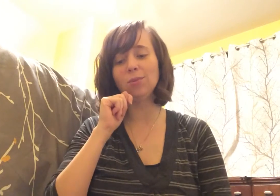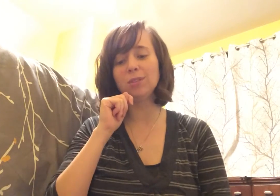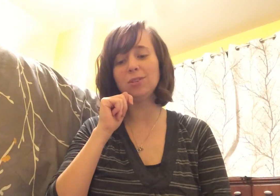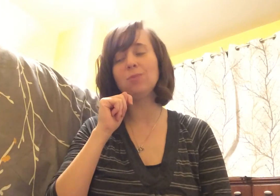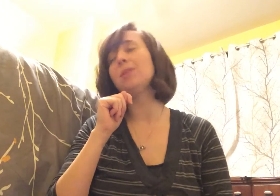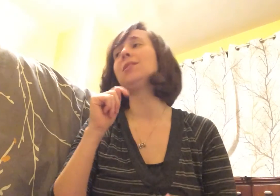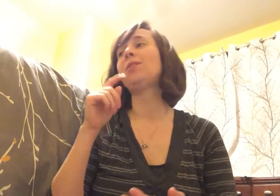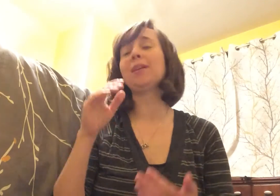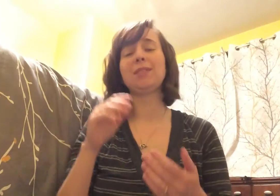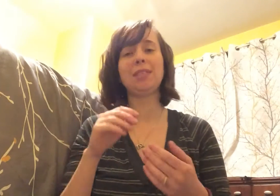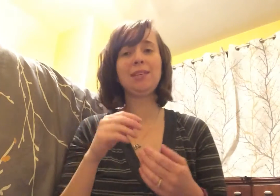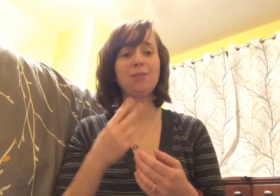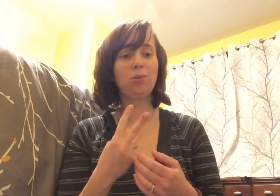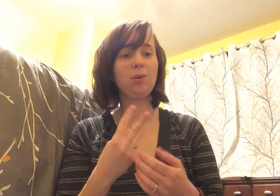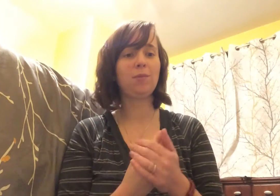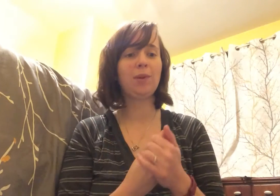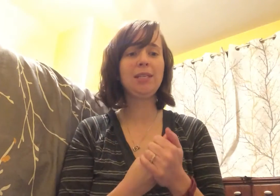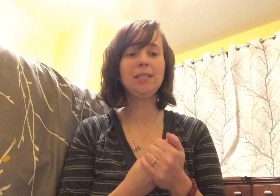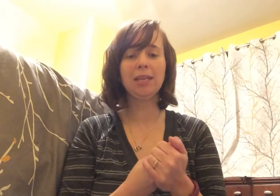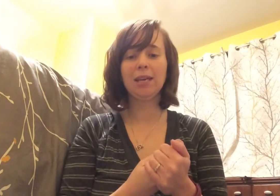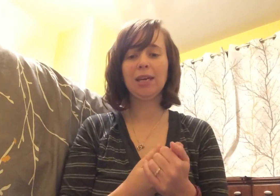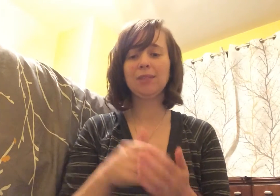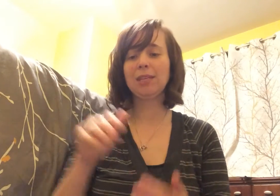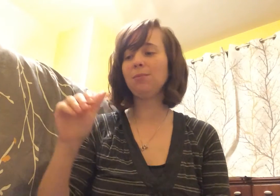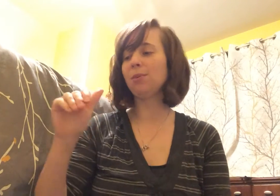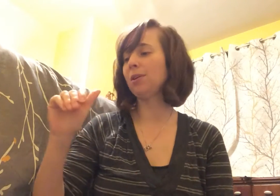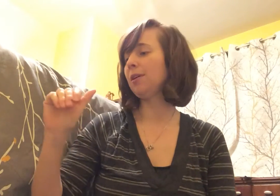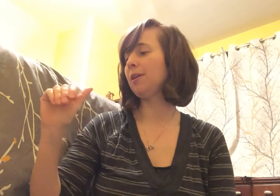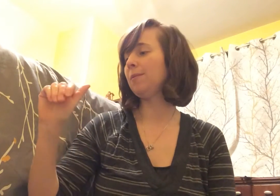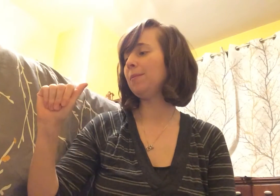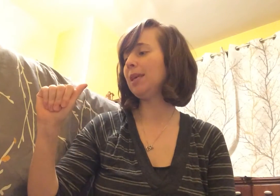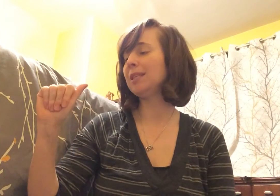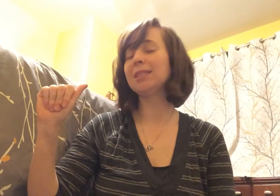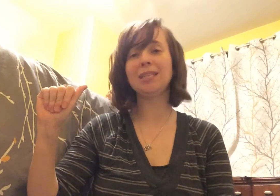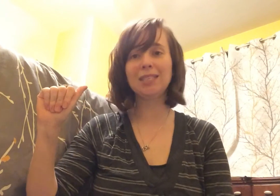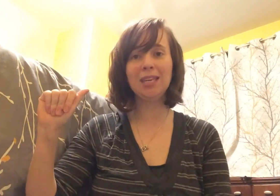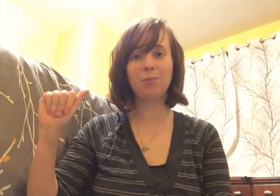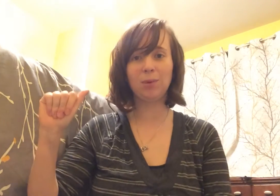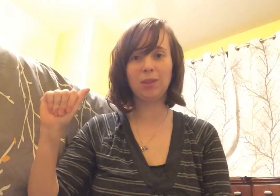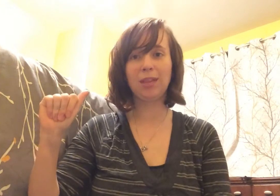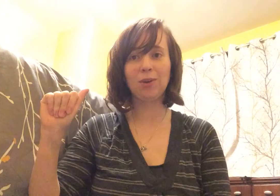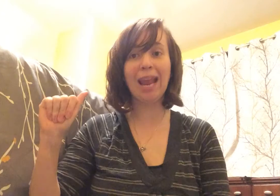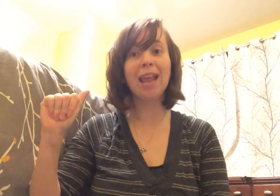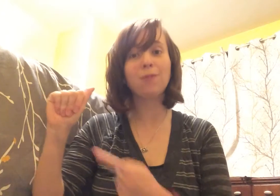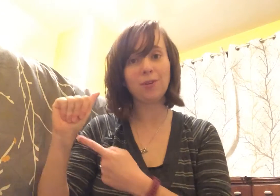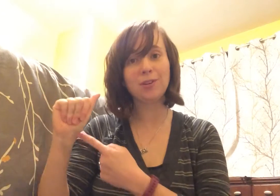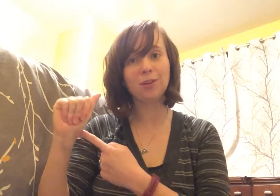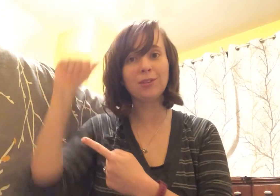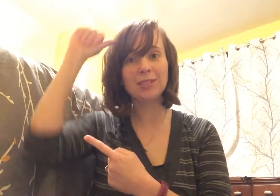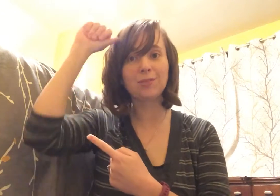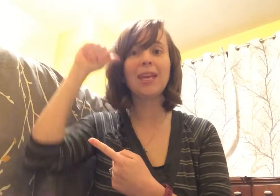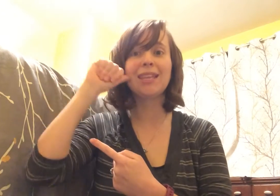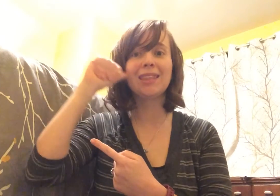grows into an adult, I've seen 2 different ways. I've seen where it's like teen, but with the letter A for adult, so like